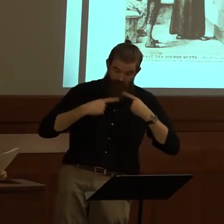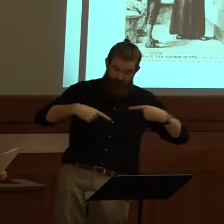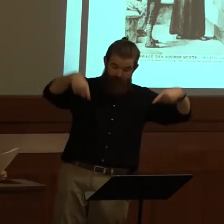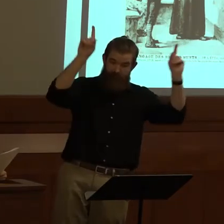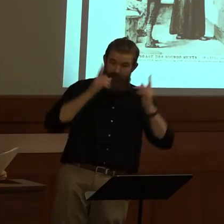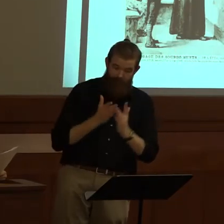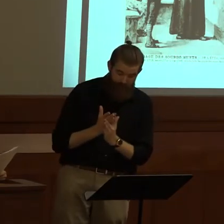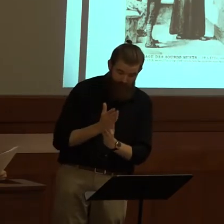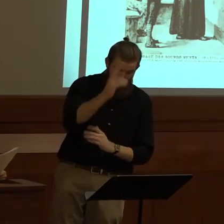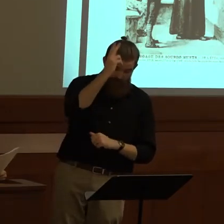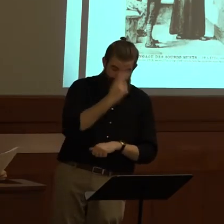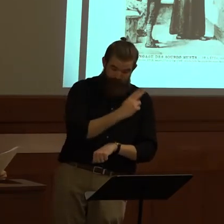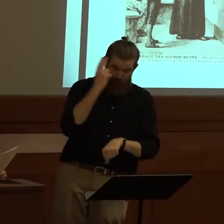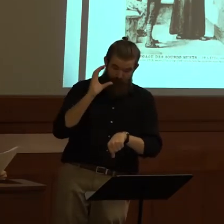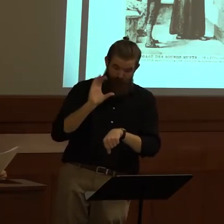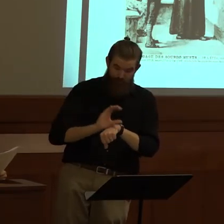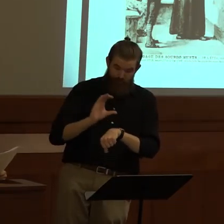States.